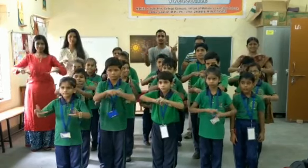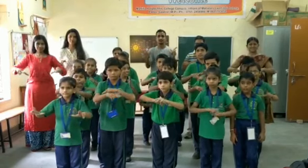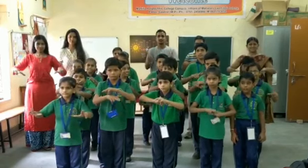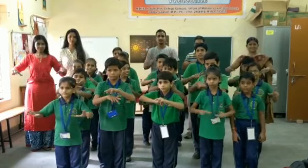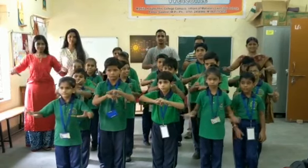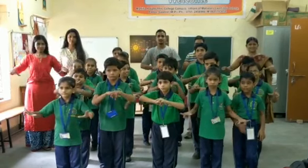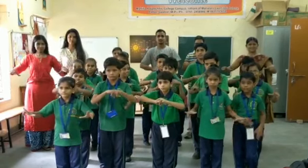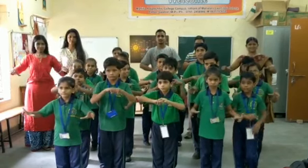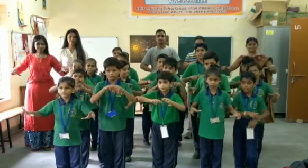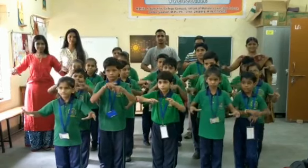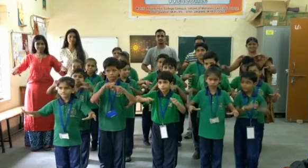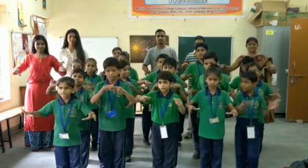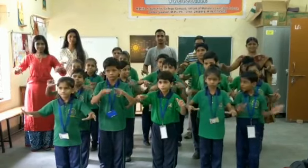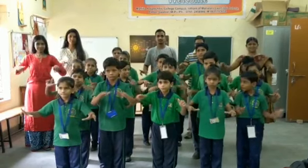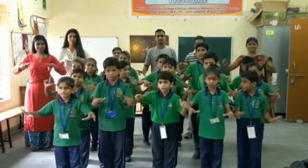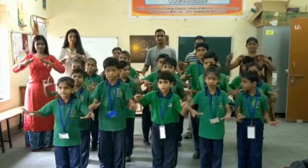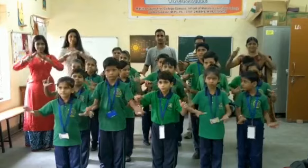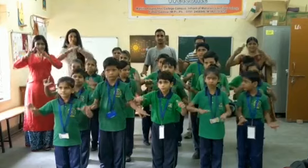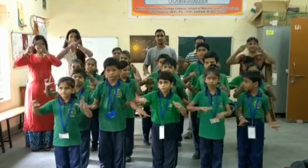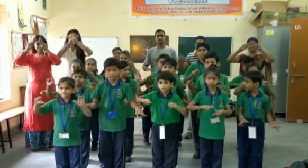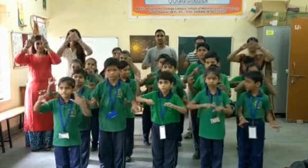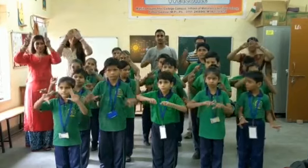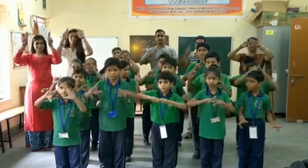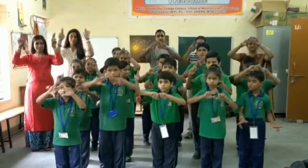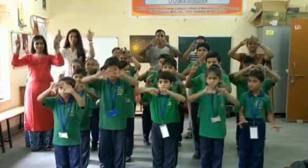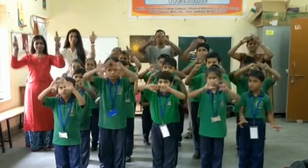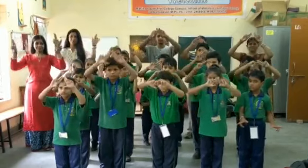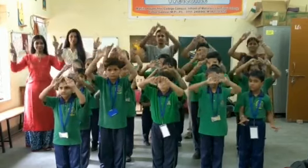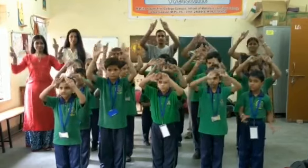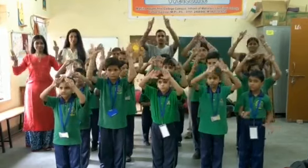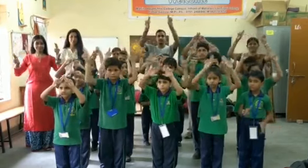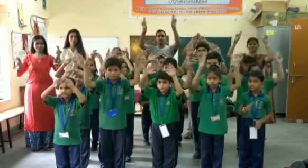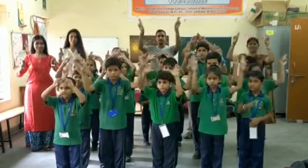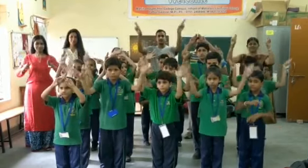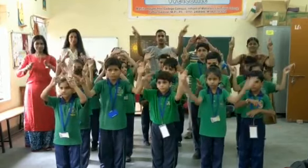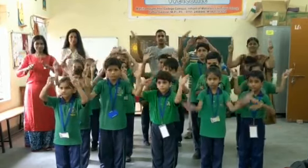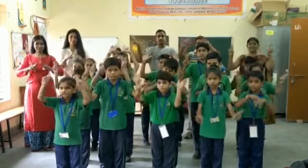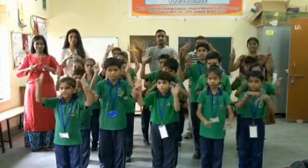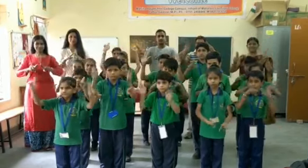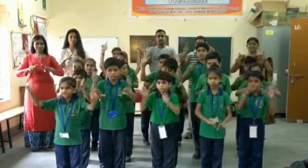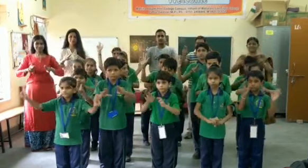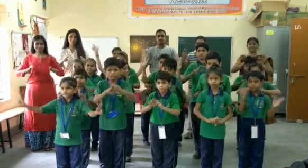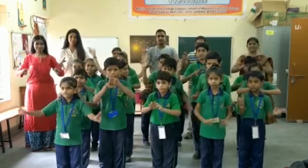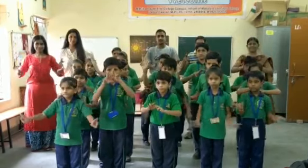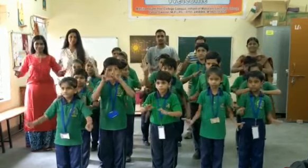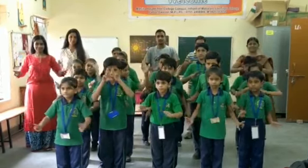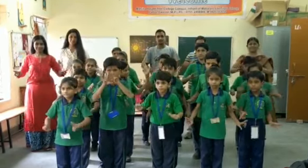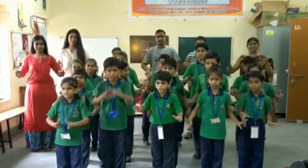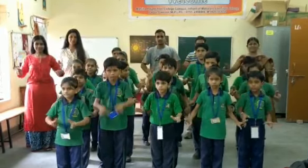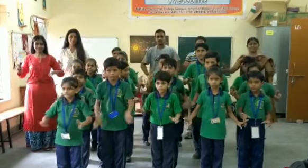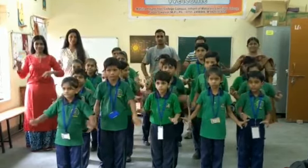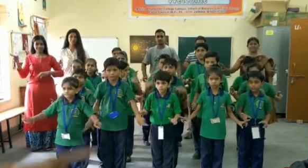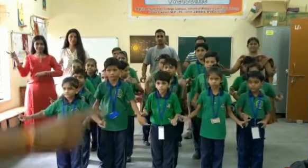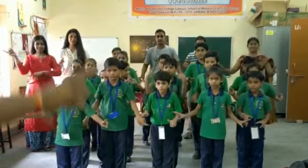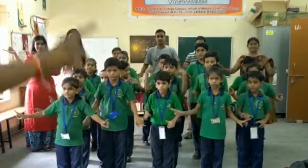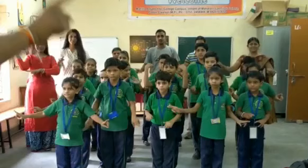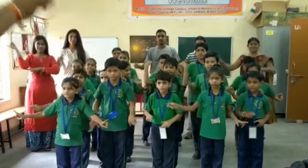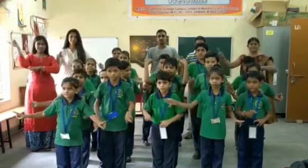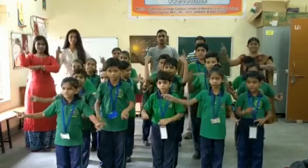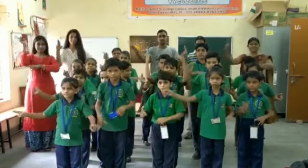language in the full realization of the human rights of people who are deaf and today on 23rd